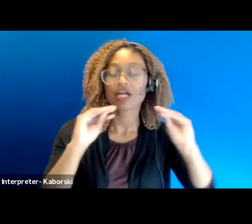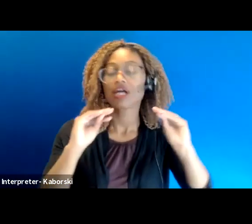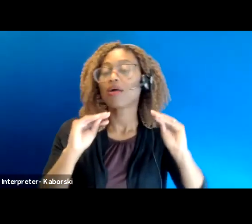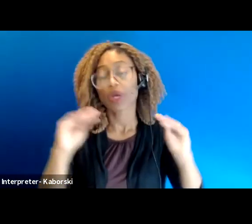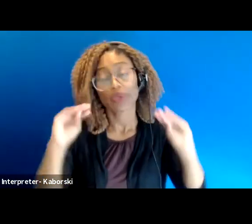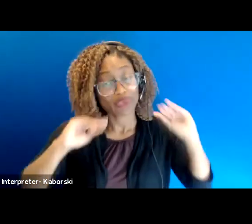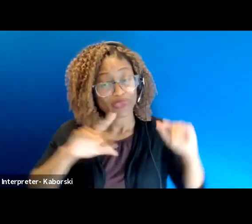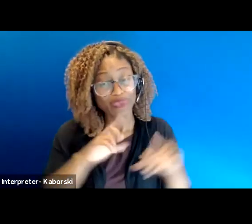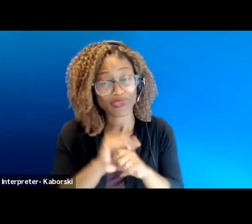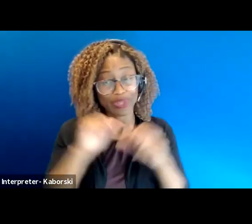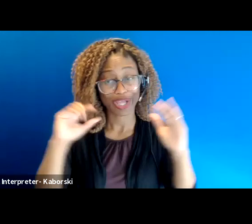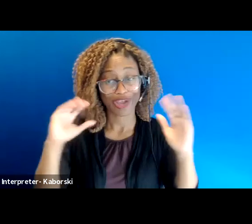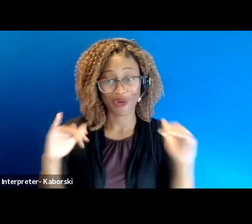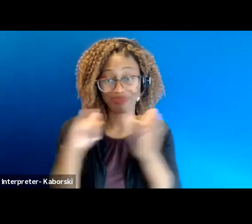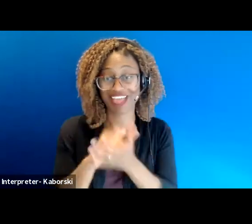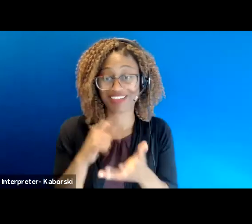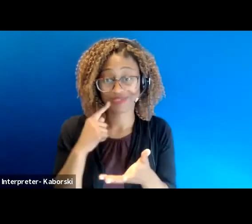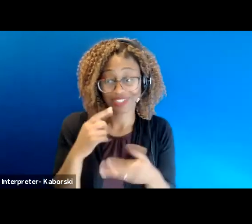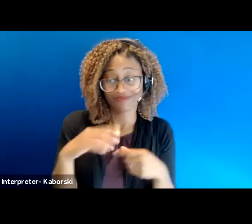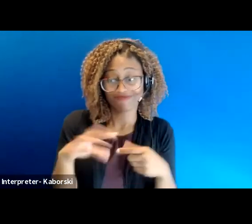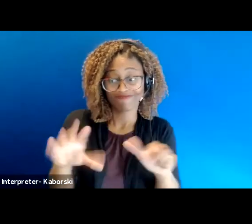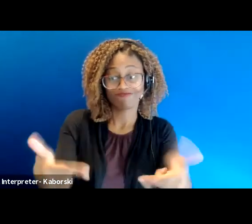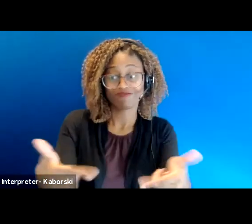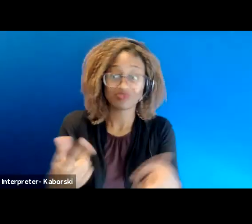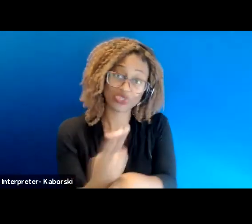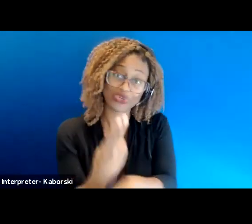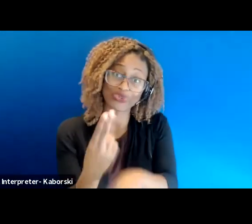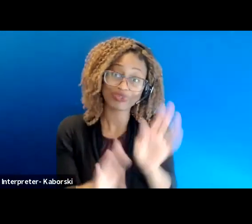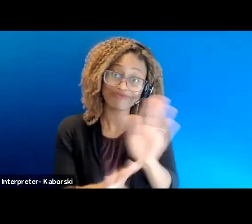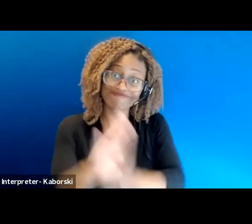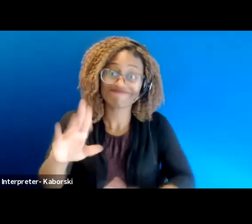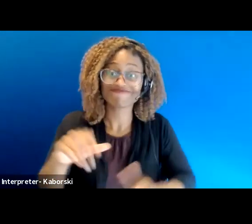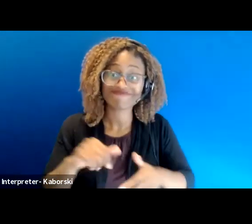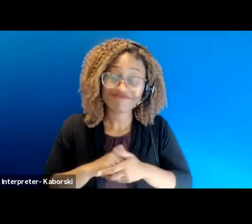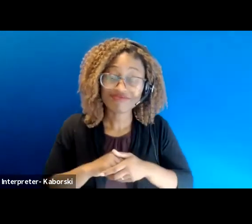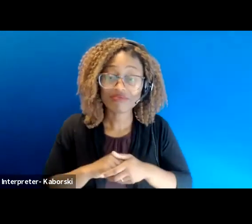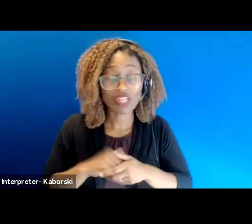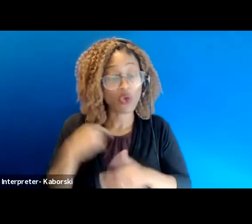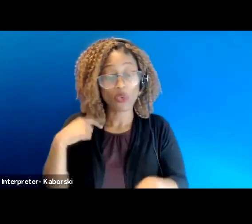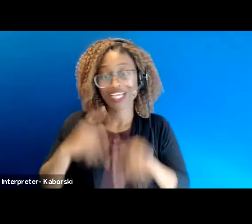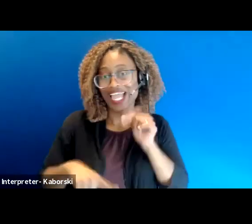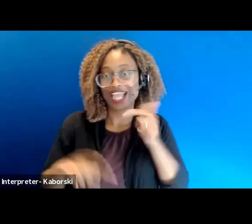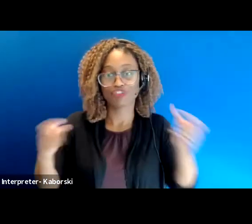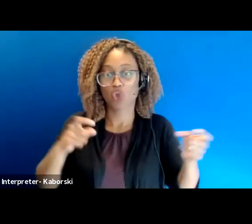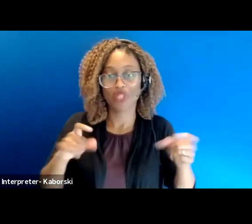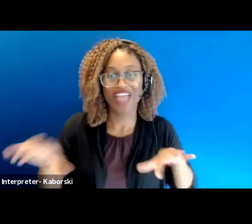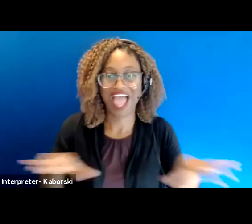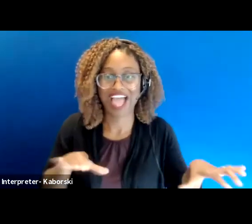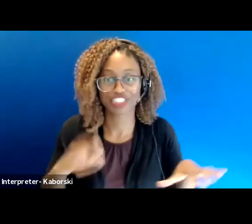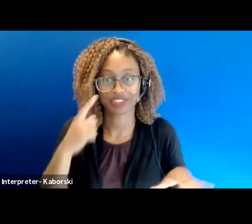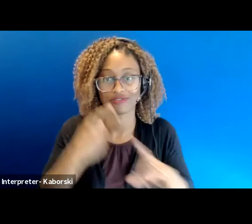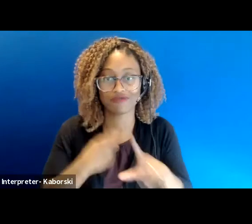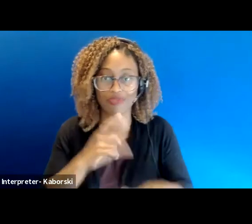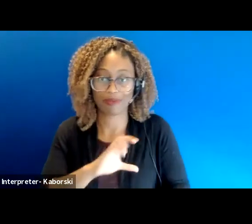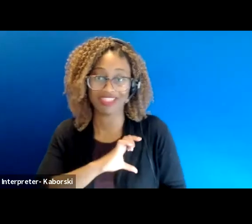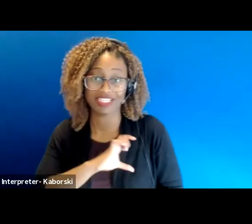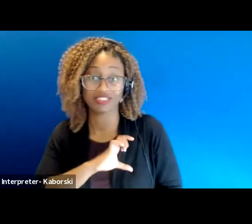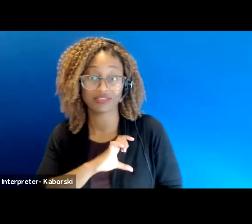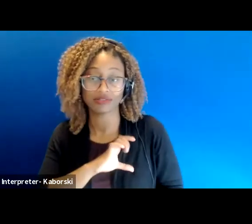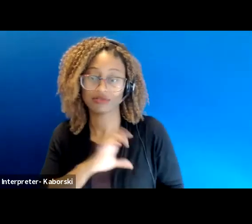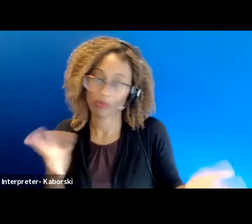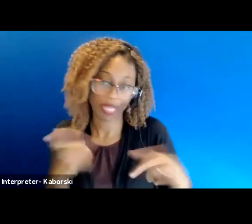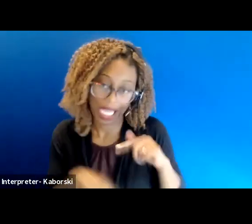hope that it's useful to people, because we can't control the actions of the police, but we can control